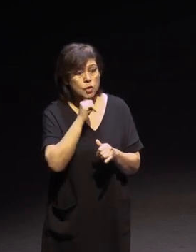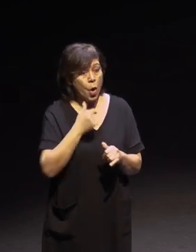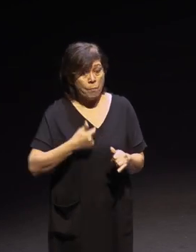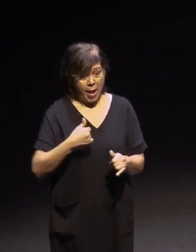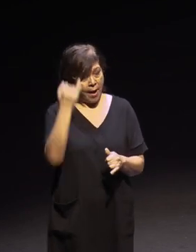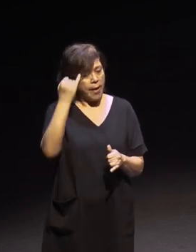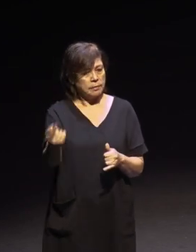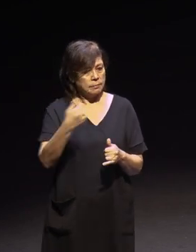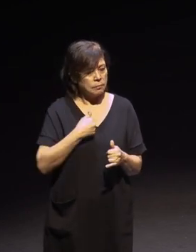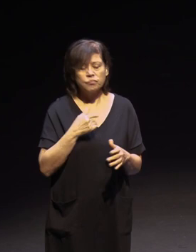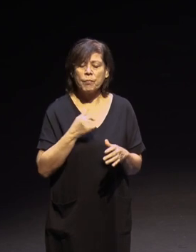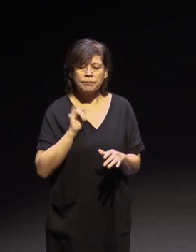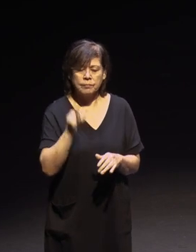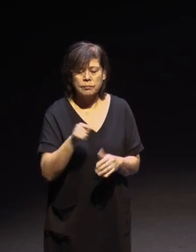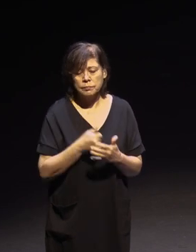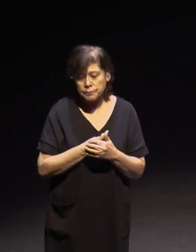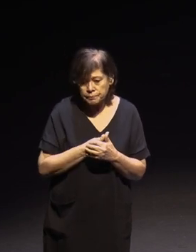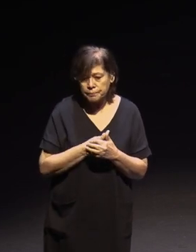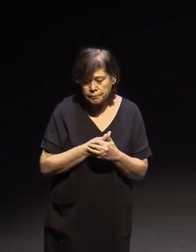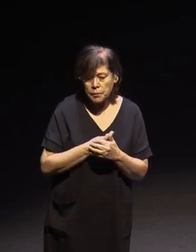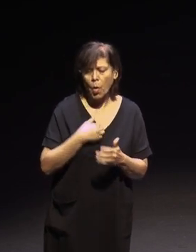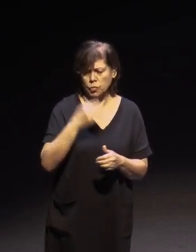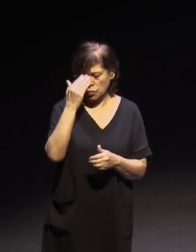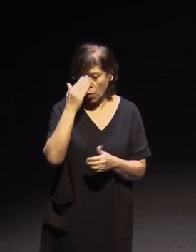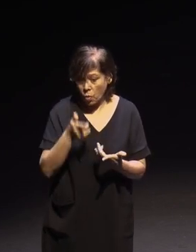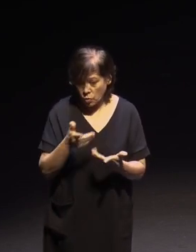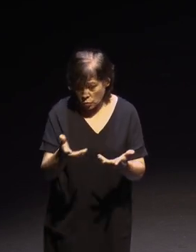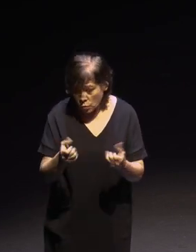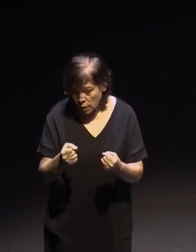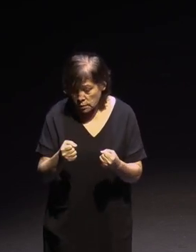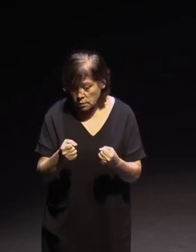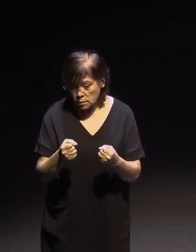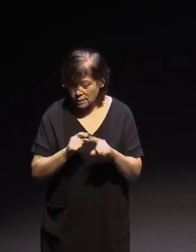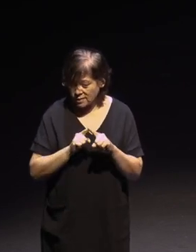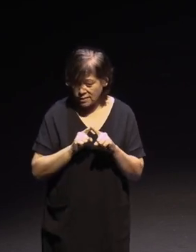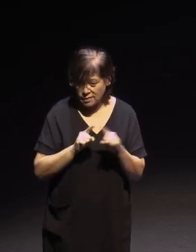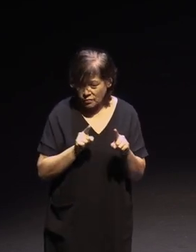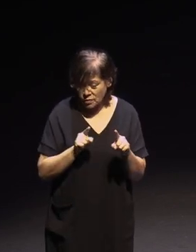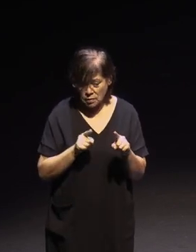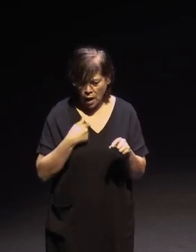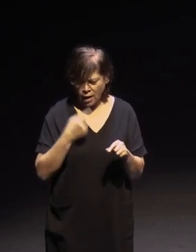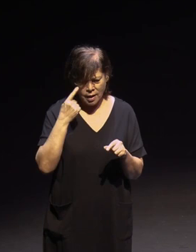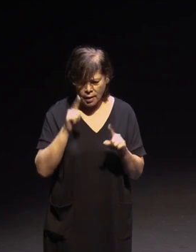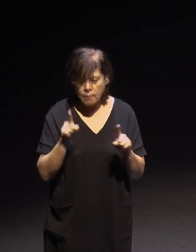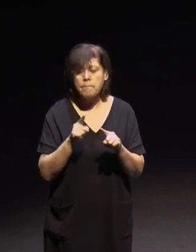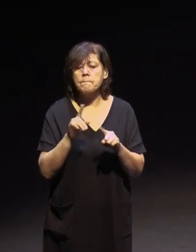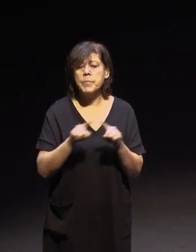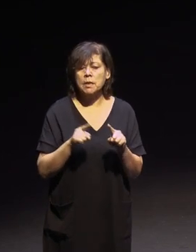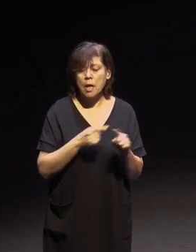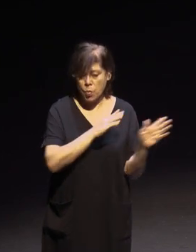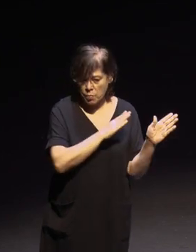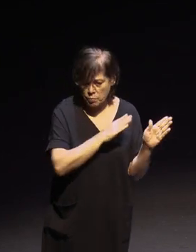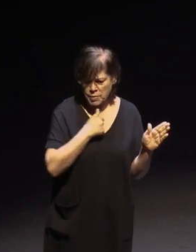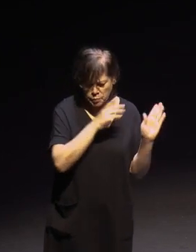And on their own terms also means acknowledging that they may want something that is different from what we think that they would want. And how